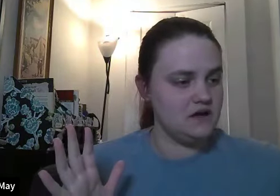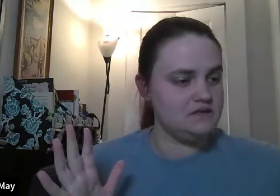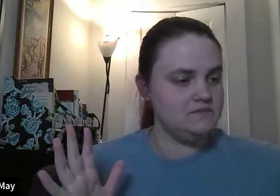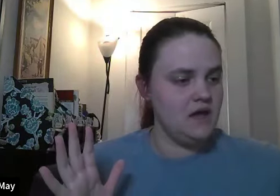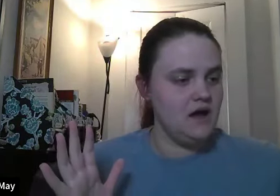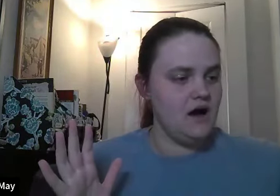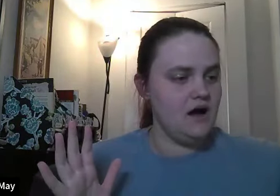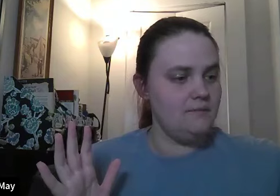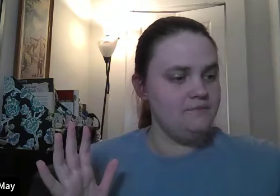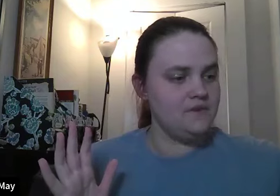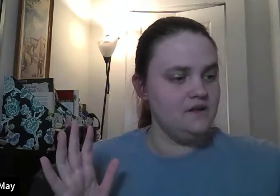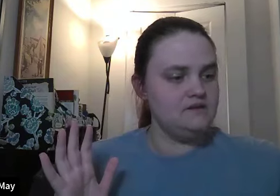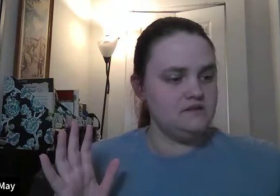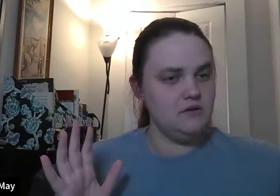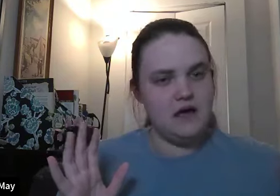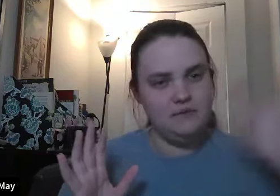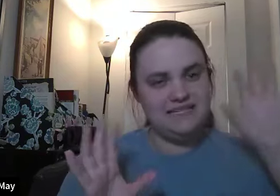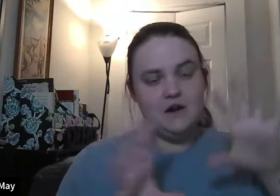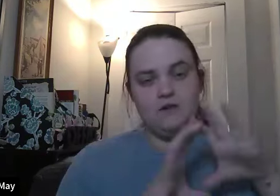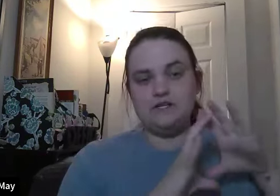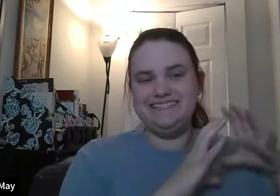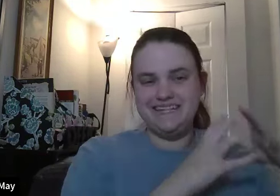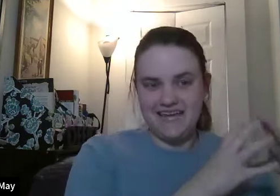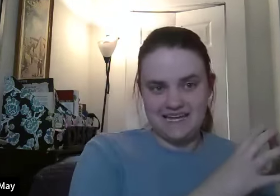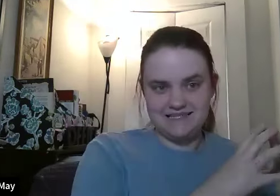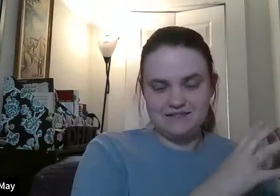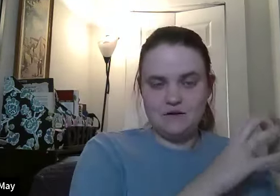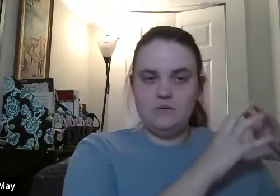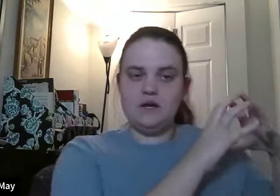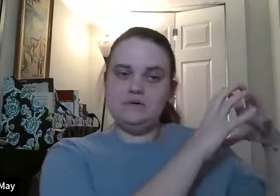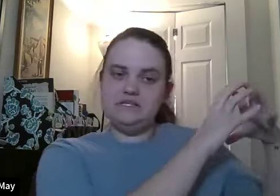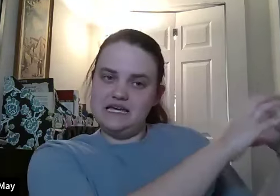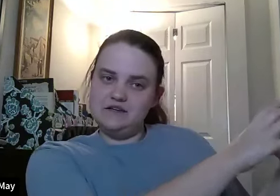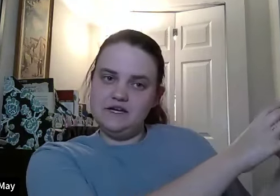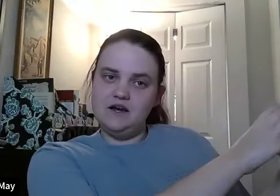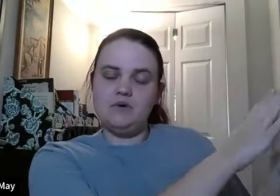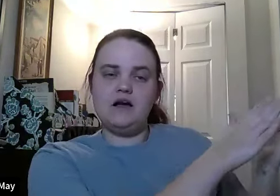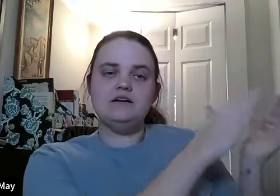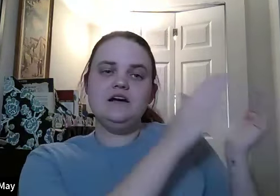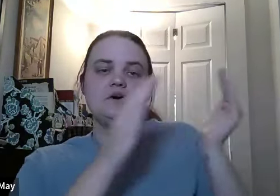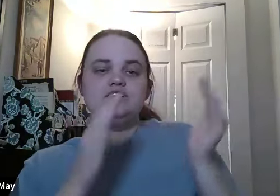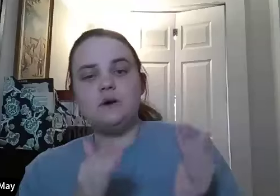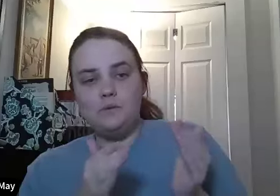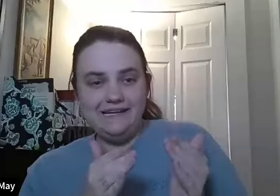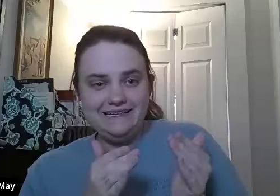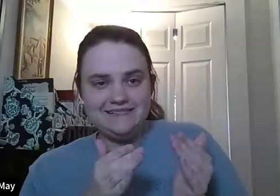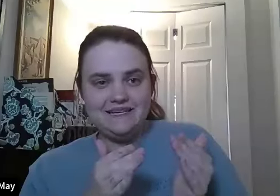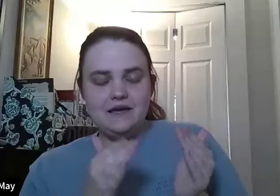signs. So now that we did all of our days, we're going to put days over here, and we're now going to come on to our weeks,